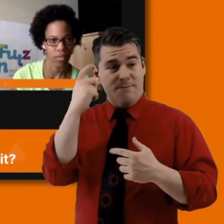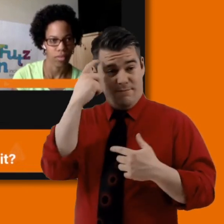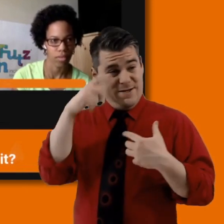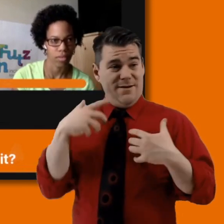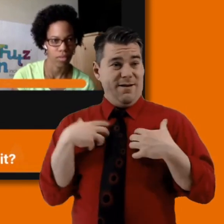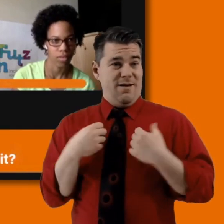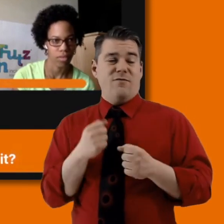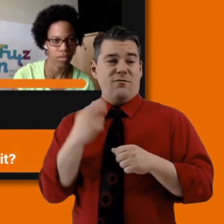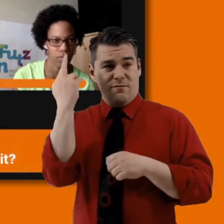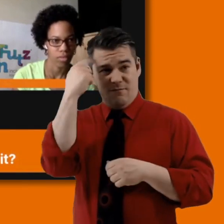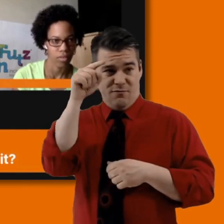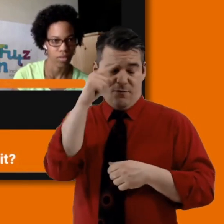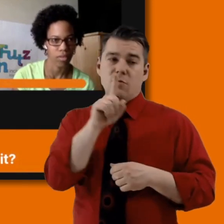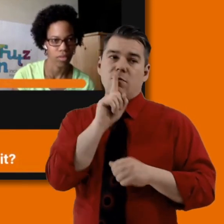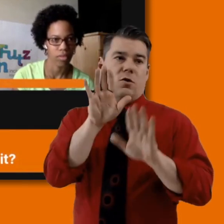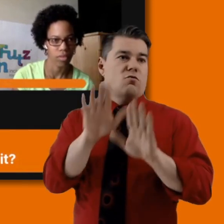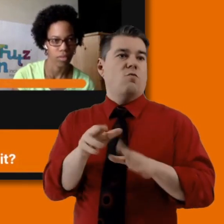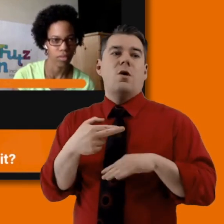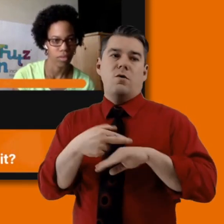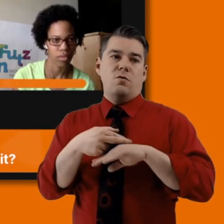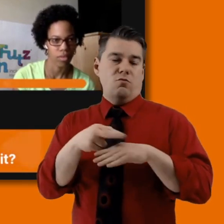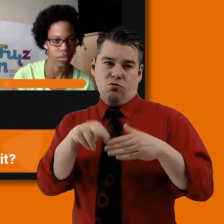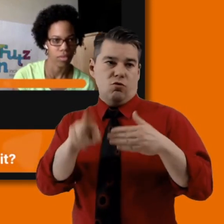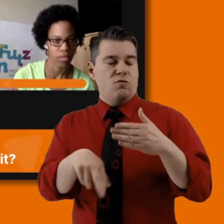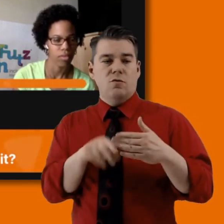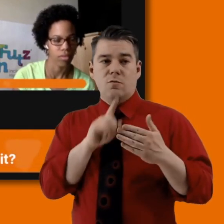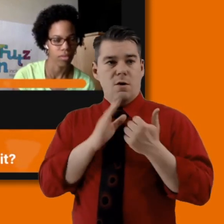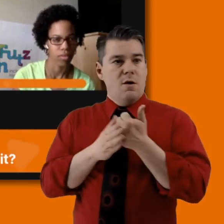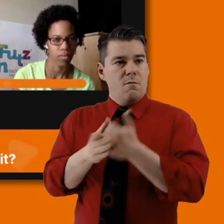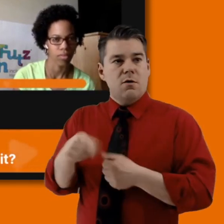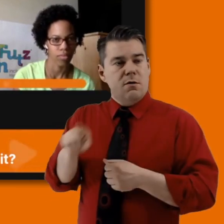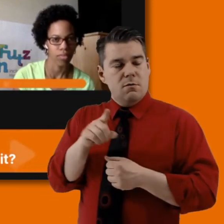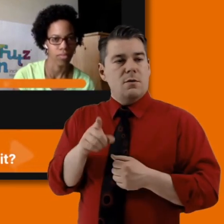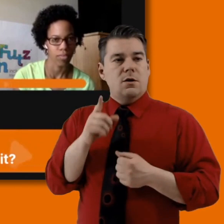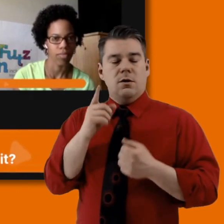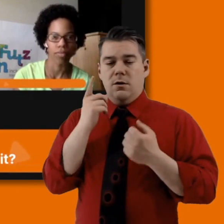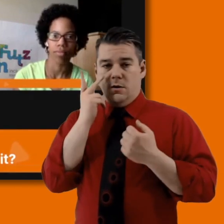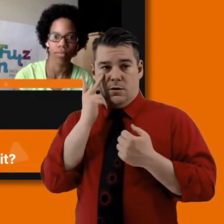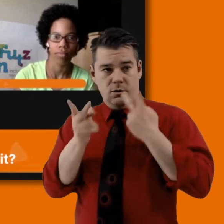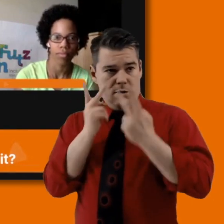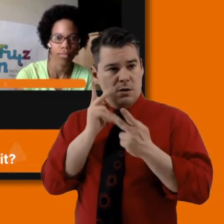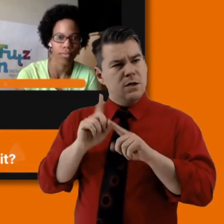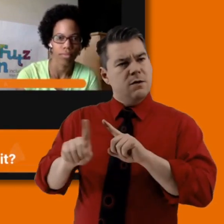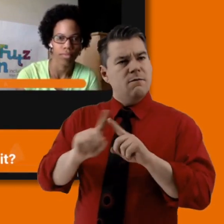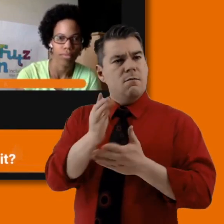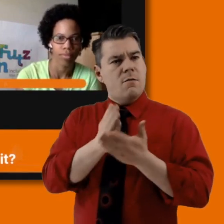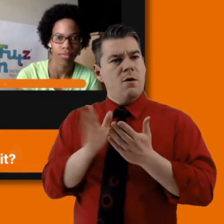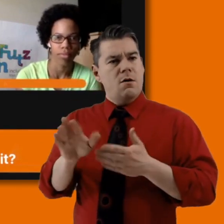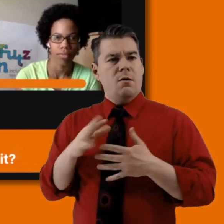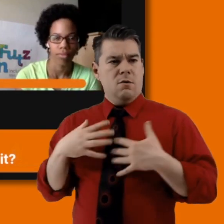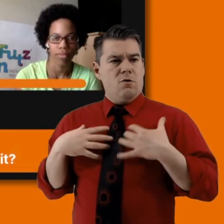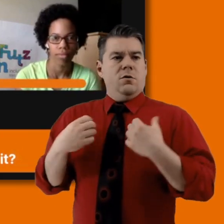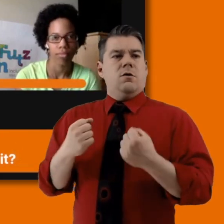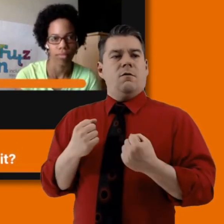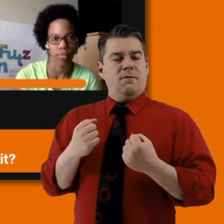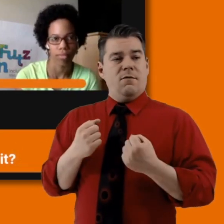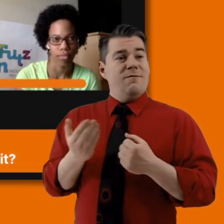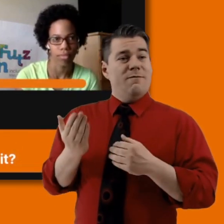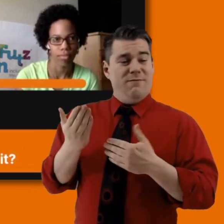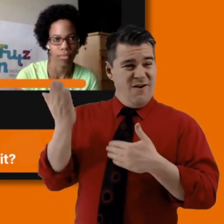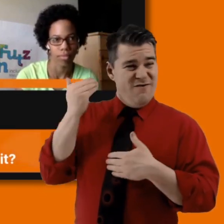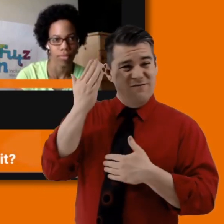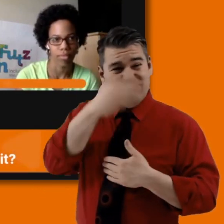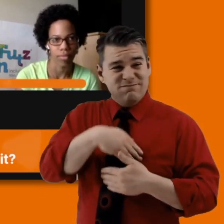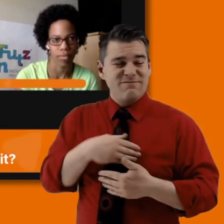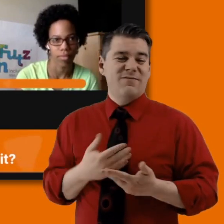to great results, and have really helped them see different sides of their recovery that they might not have seen otherwise. So I